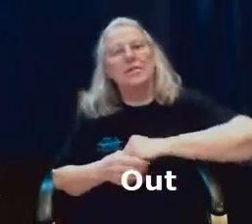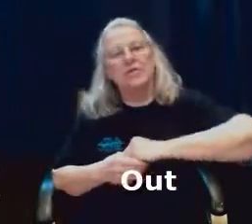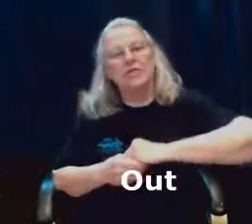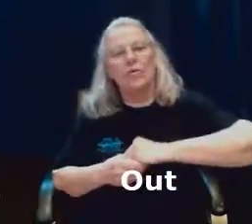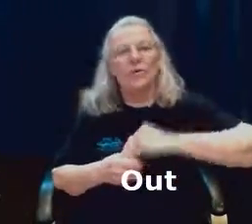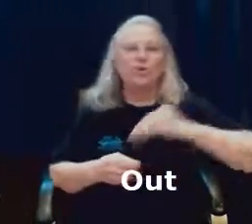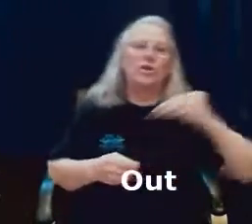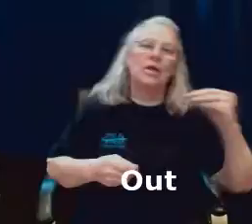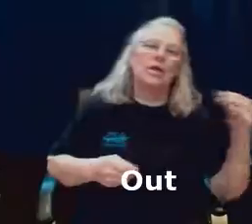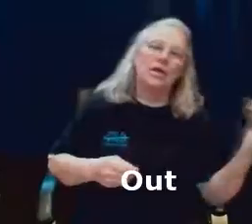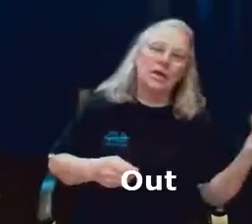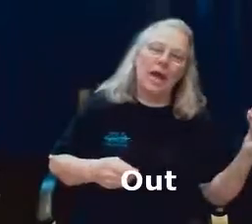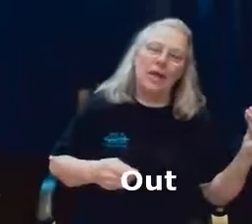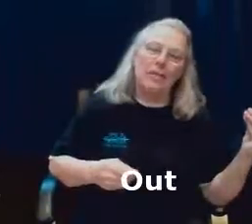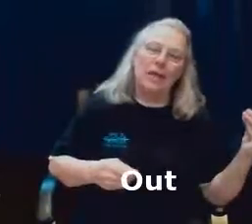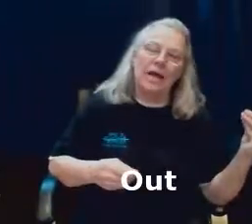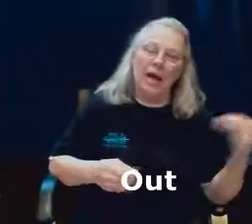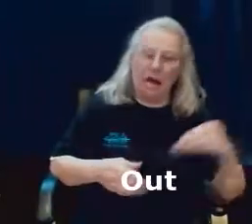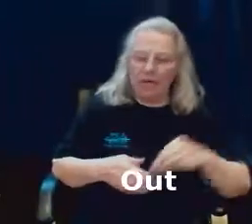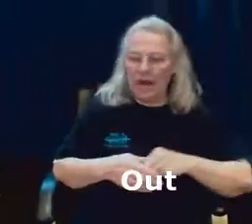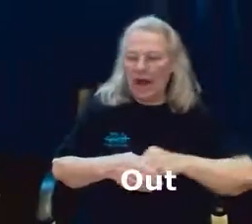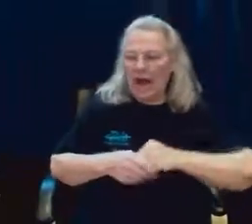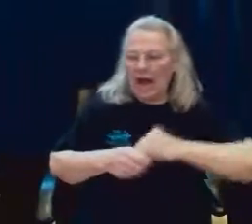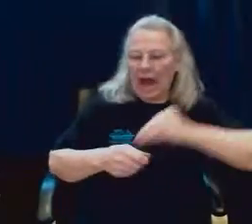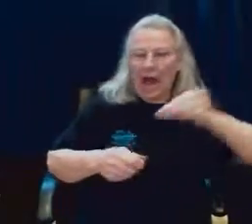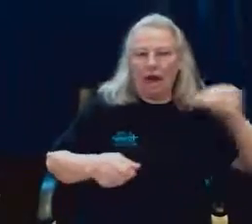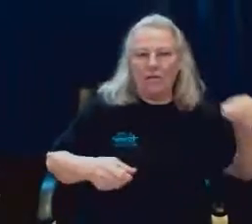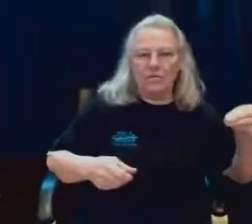pinch formation, and bring it out. Out.